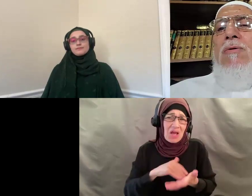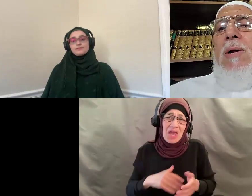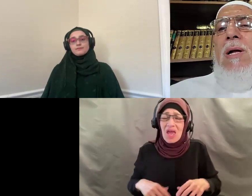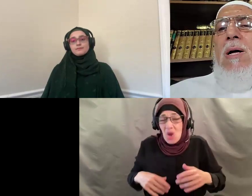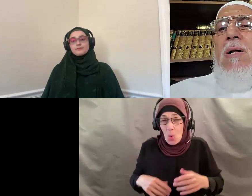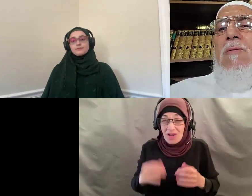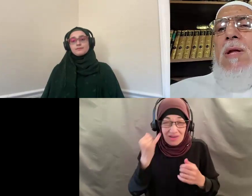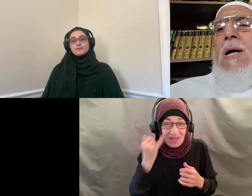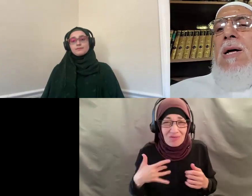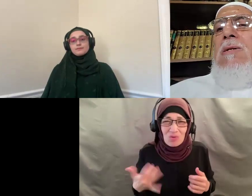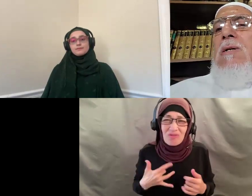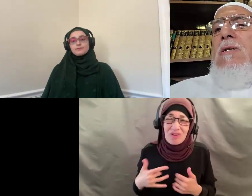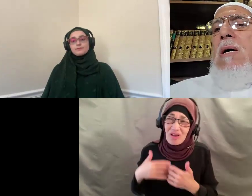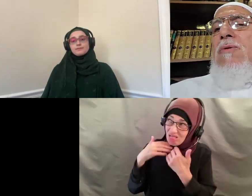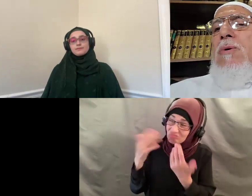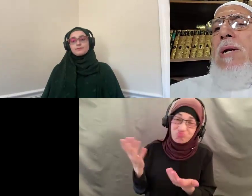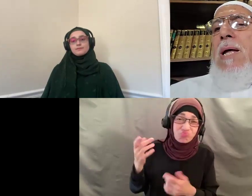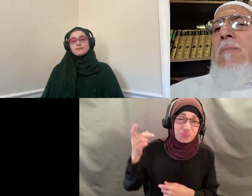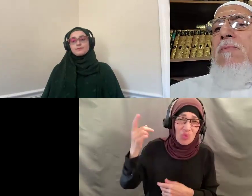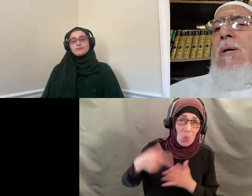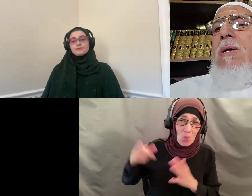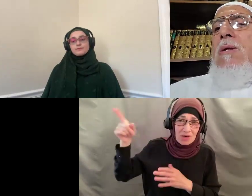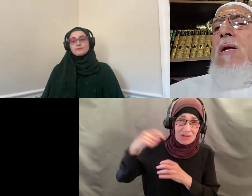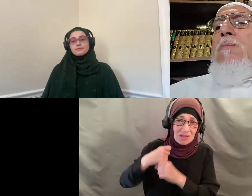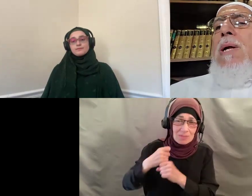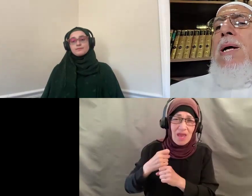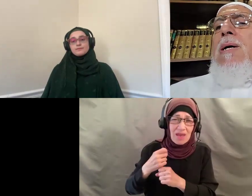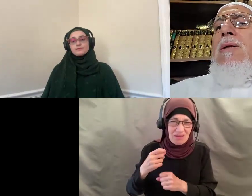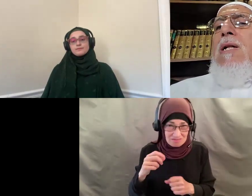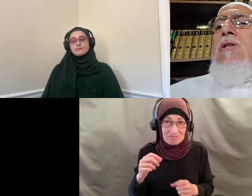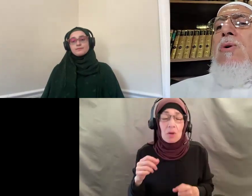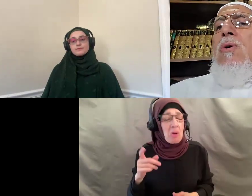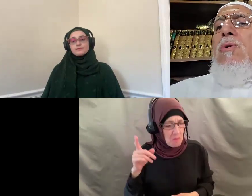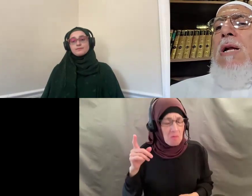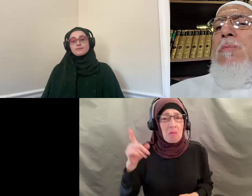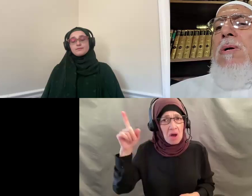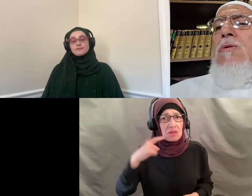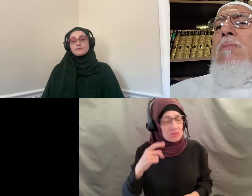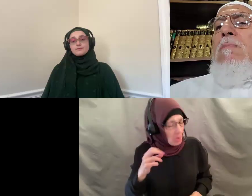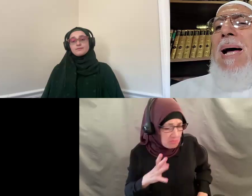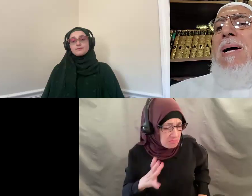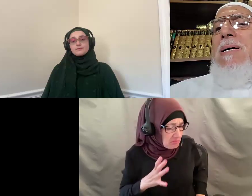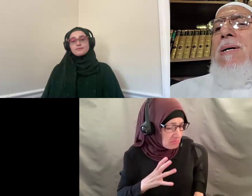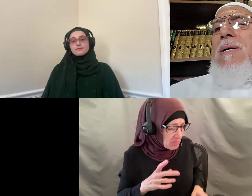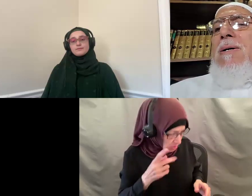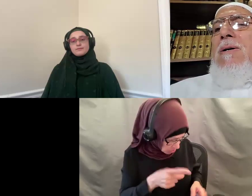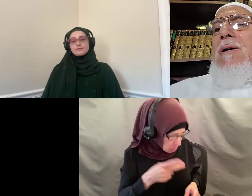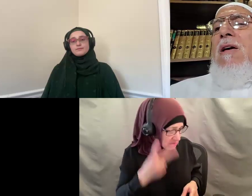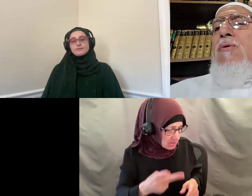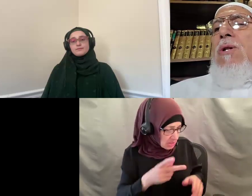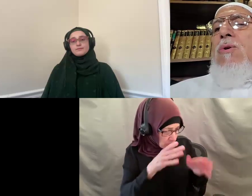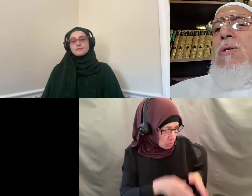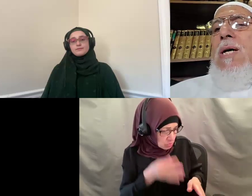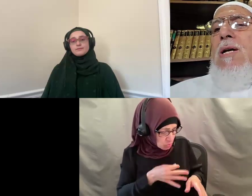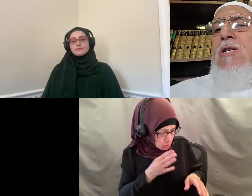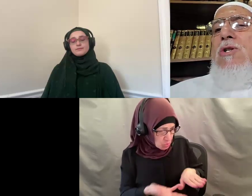the will of Allah, as some of you claim, then bring that soul to that person back.